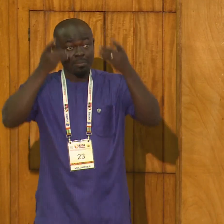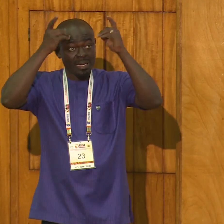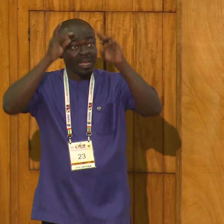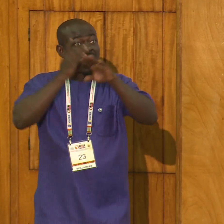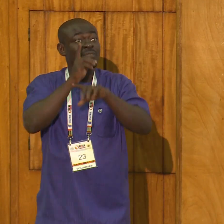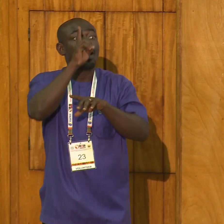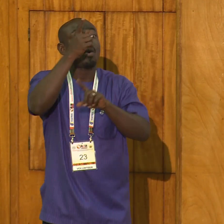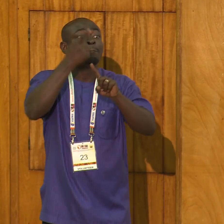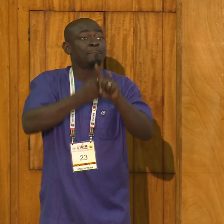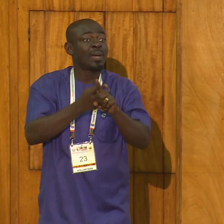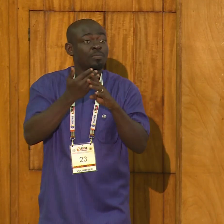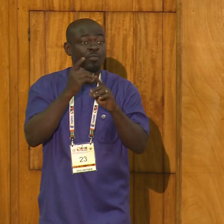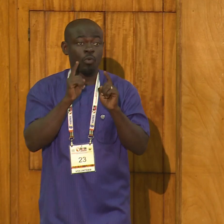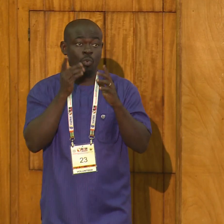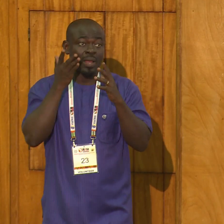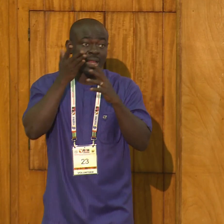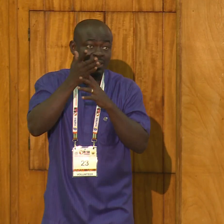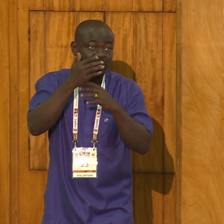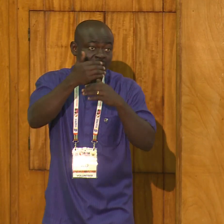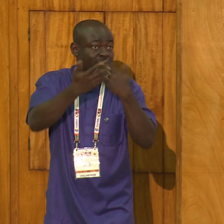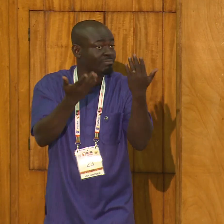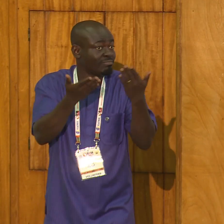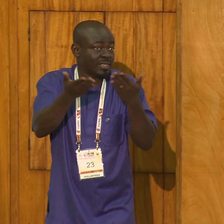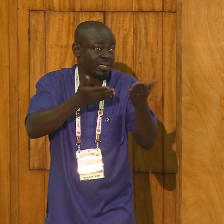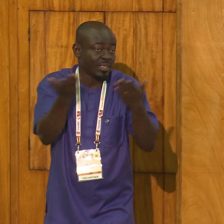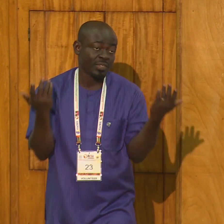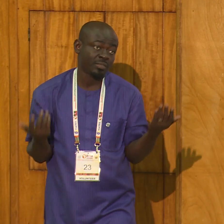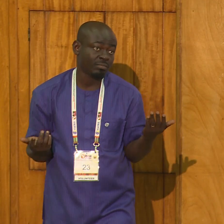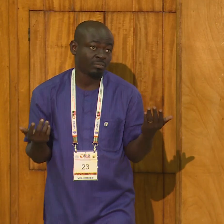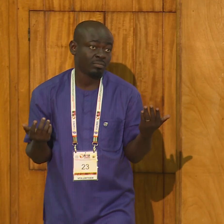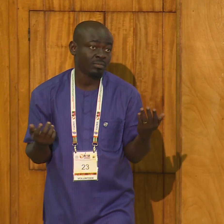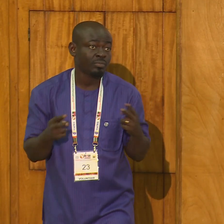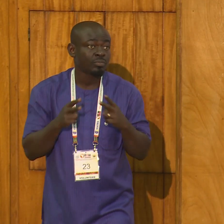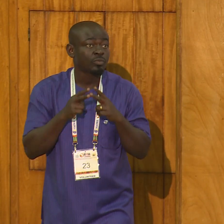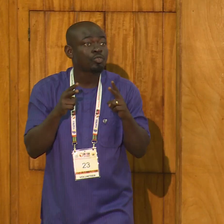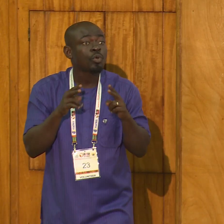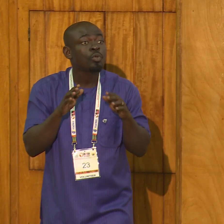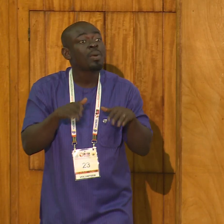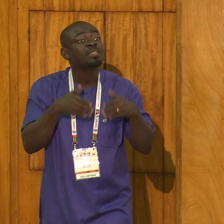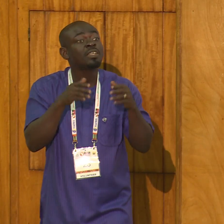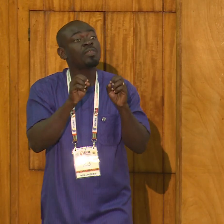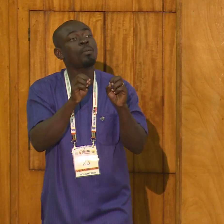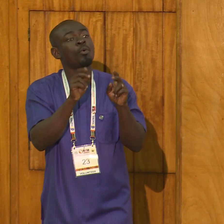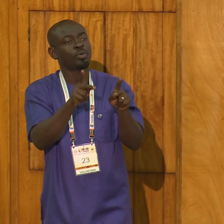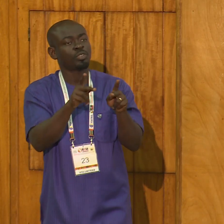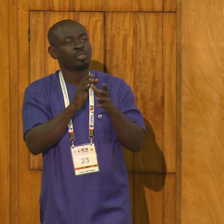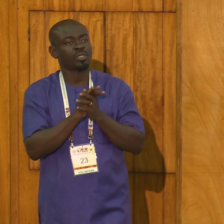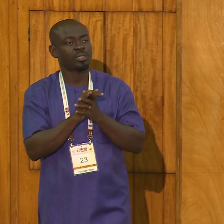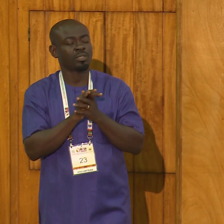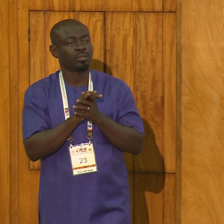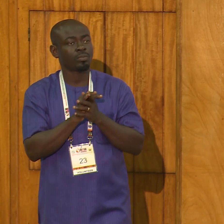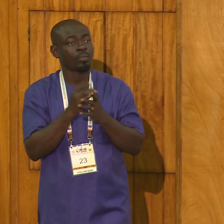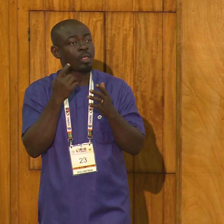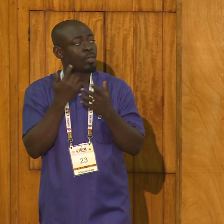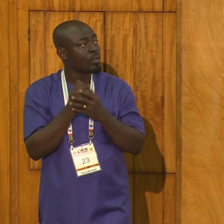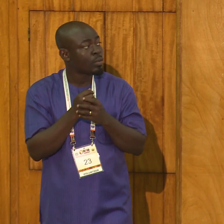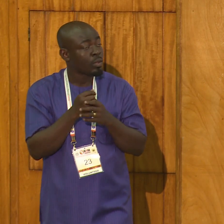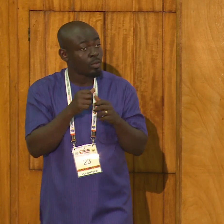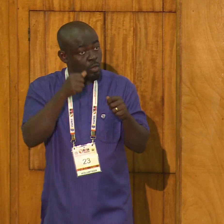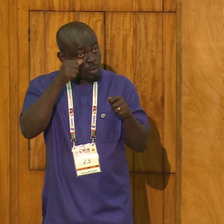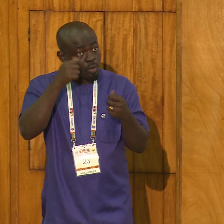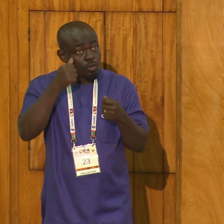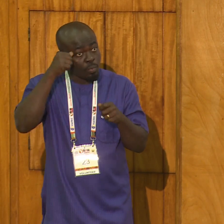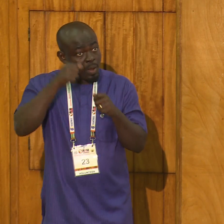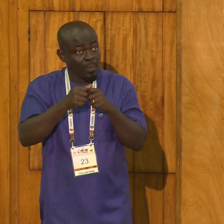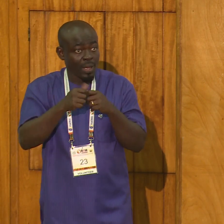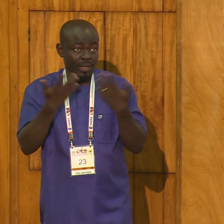the service. Someone will decide the next minute you tell them. So we also need to give them that opportunity. But what is important, remember this is a